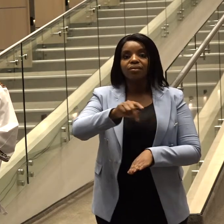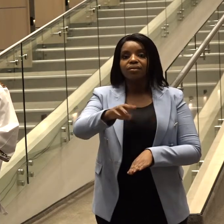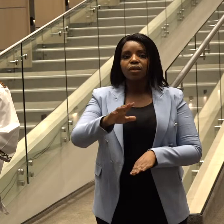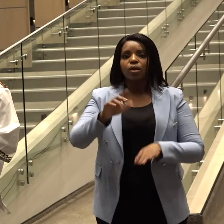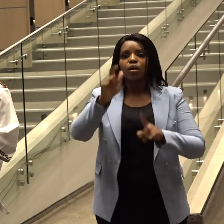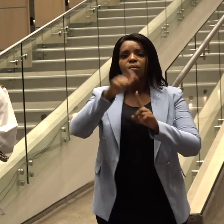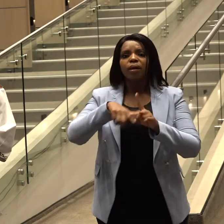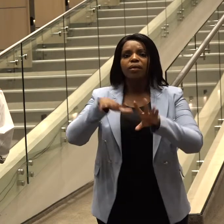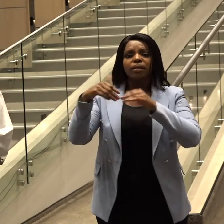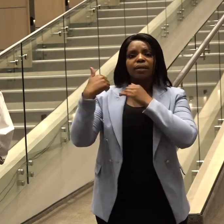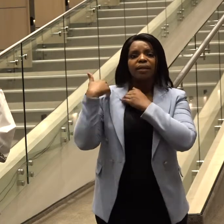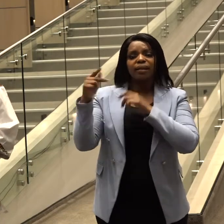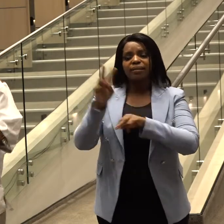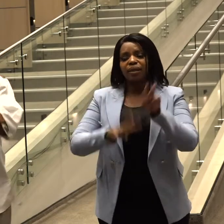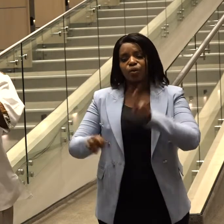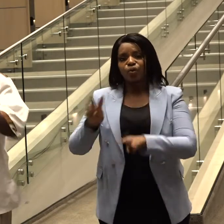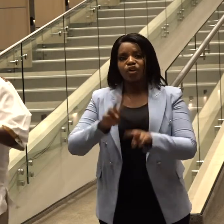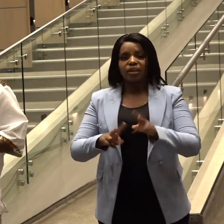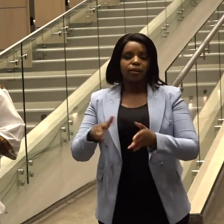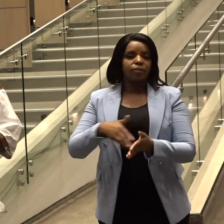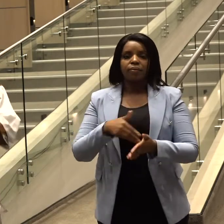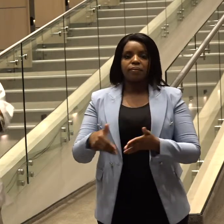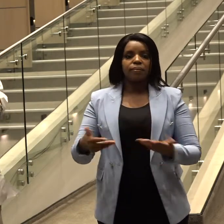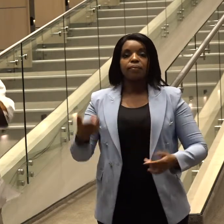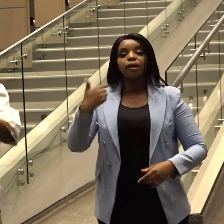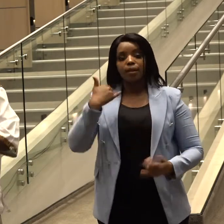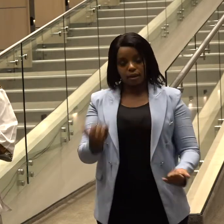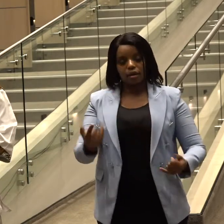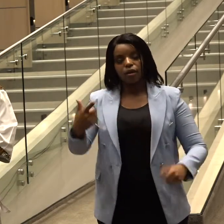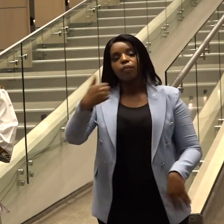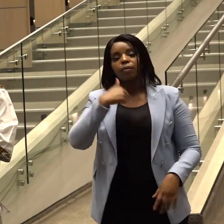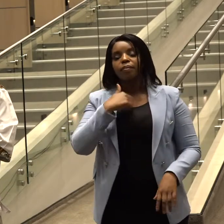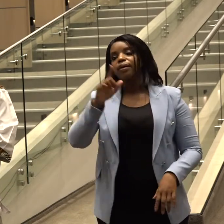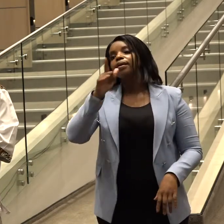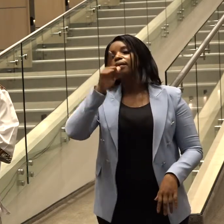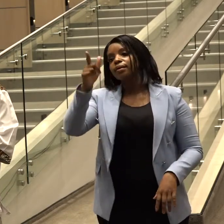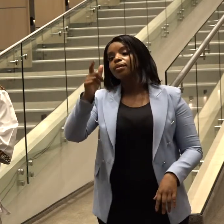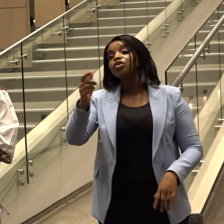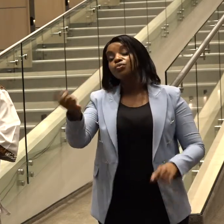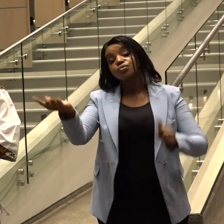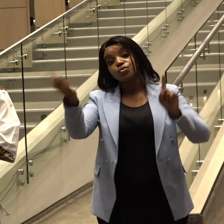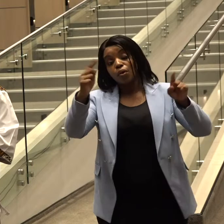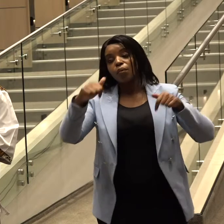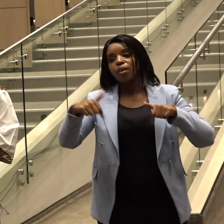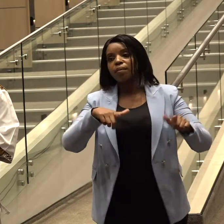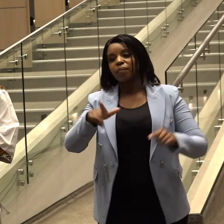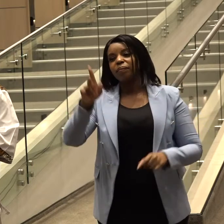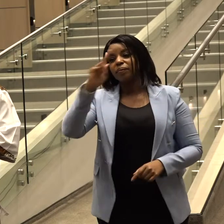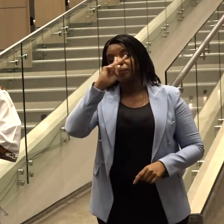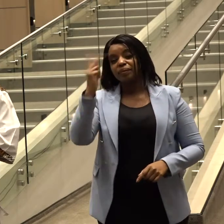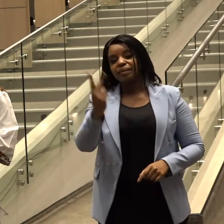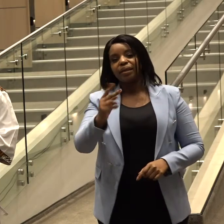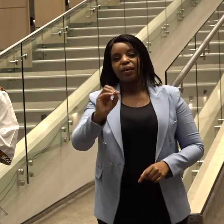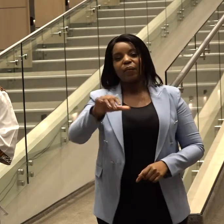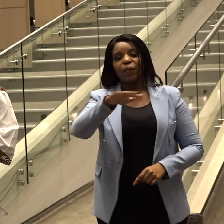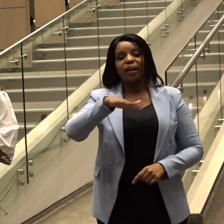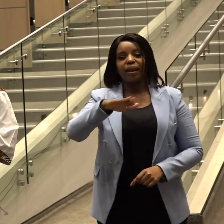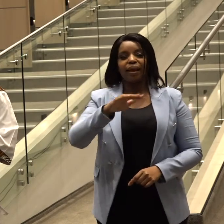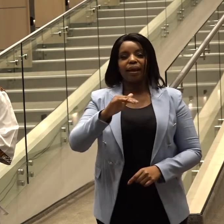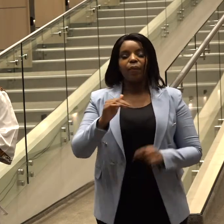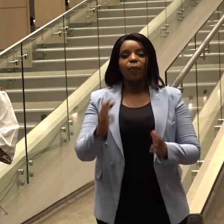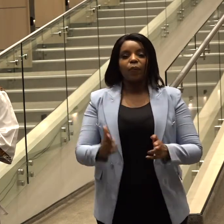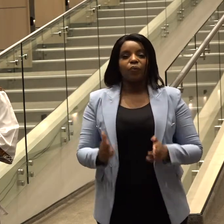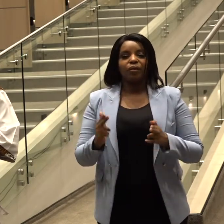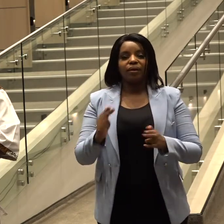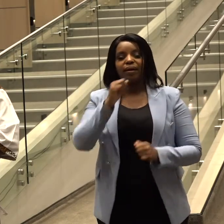Personnel I'm speaking on behalf of Hollywood when you go into the public we must know that there's a station where it's called soup Makar